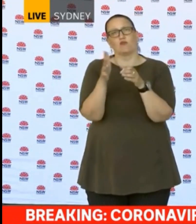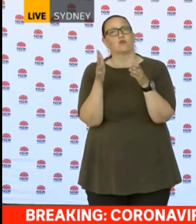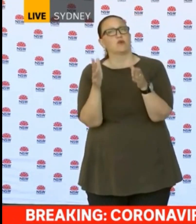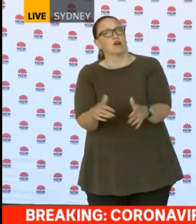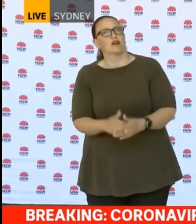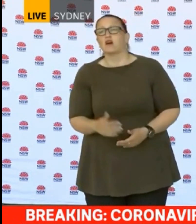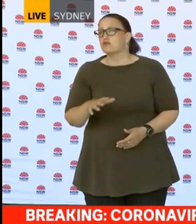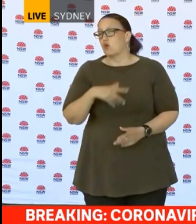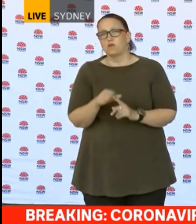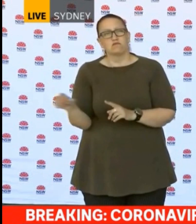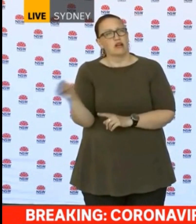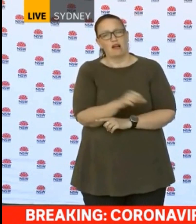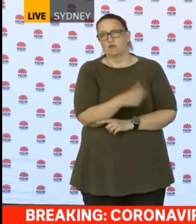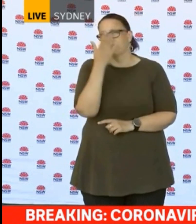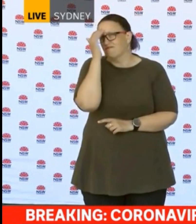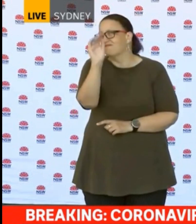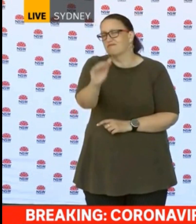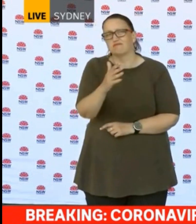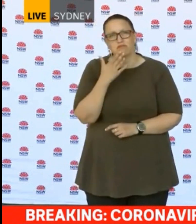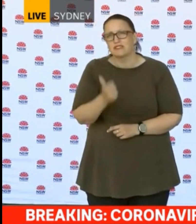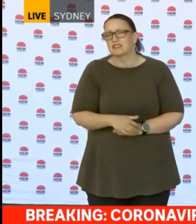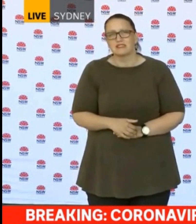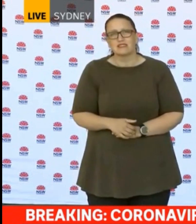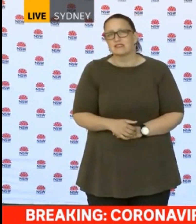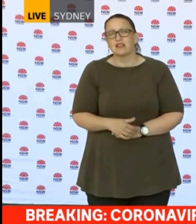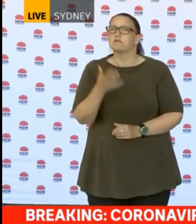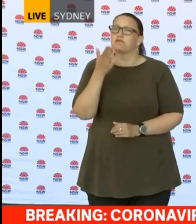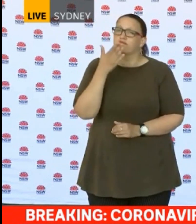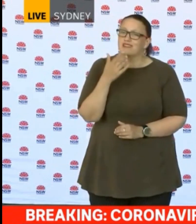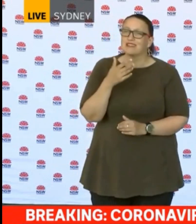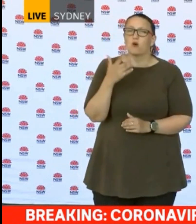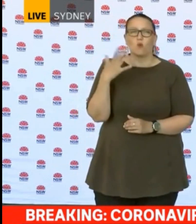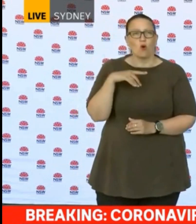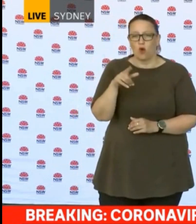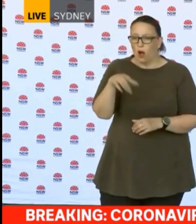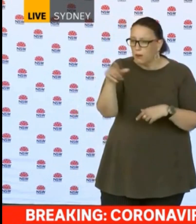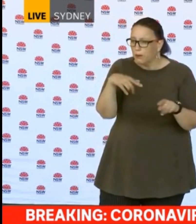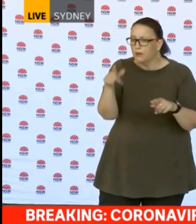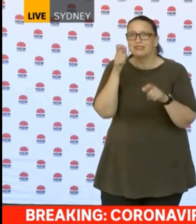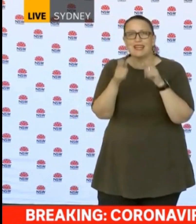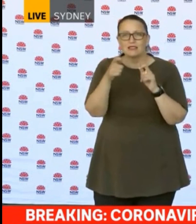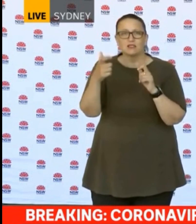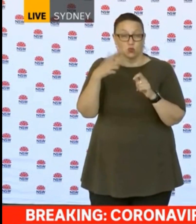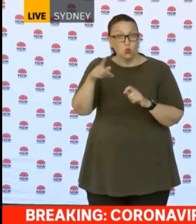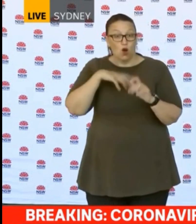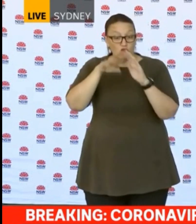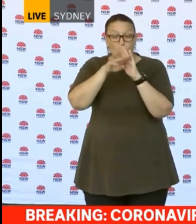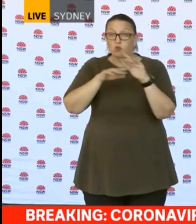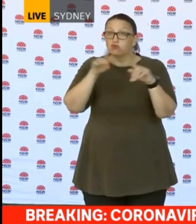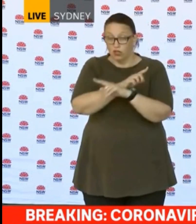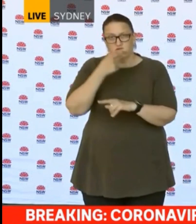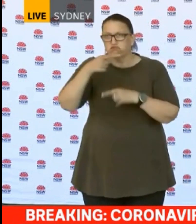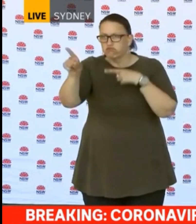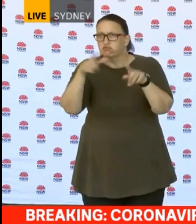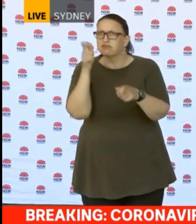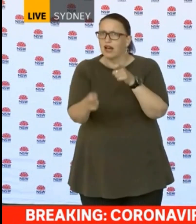don't want to have to go backwards at all. So I just appeal to everybody, please come forward and get tested. Those high rates of testing will allow us to ease restrictions, but also